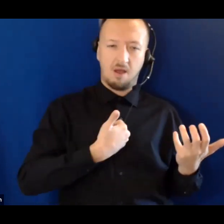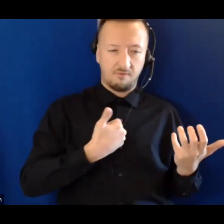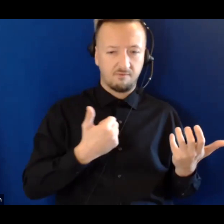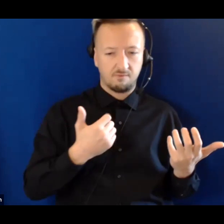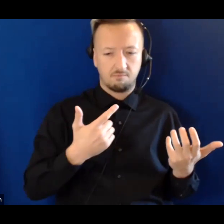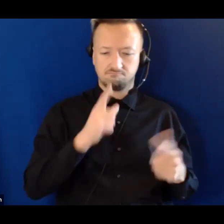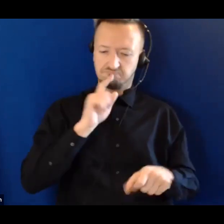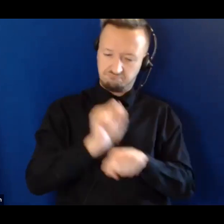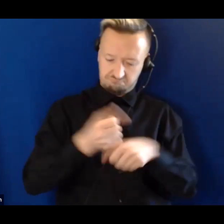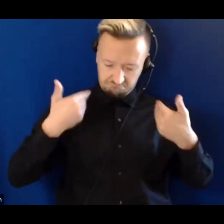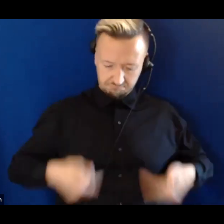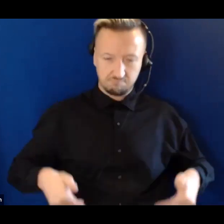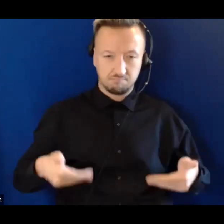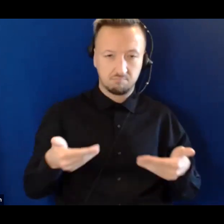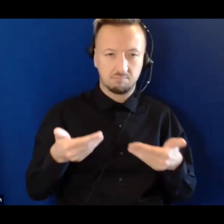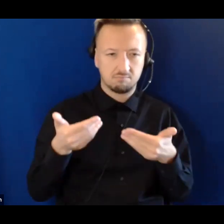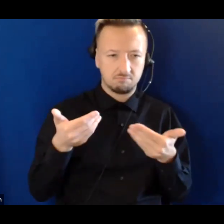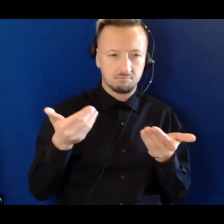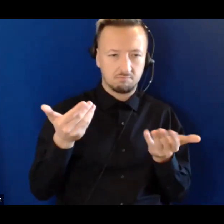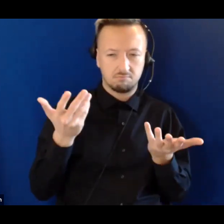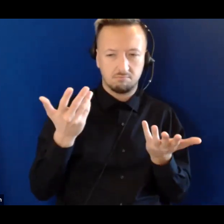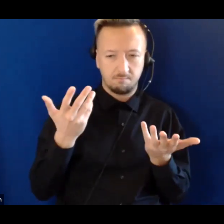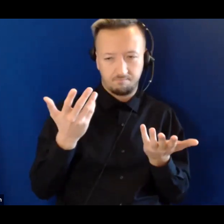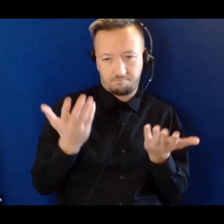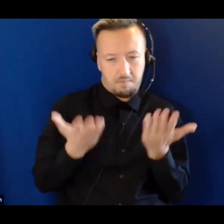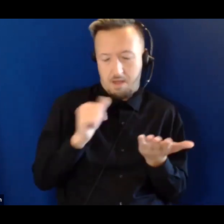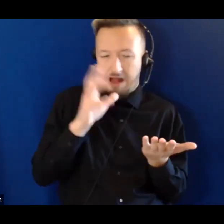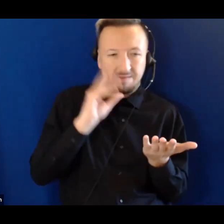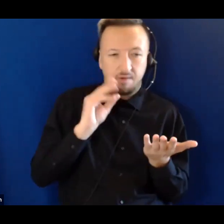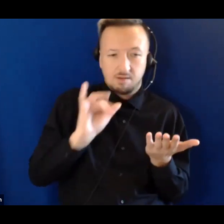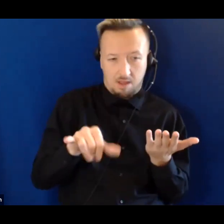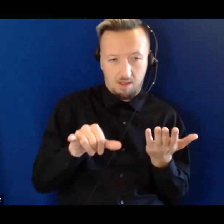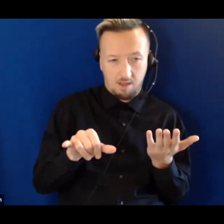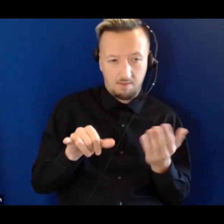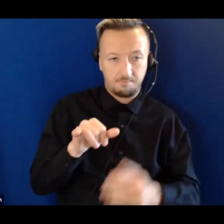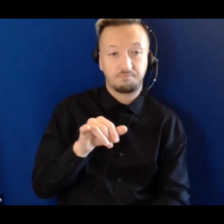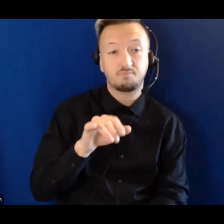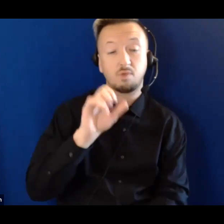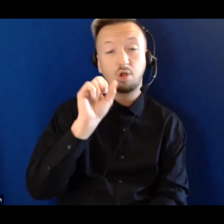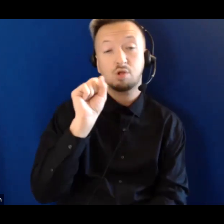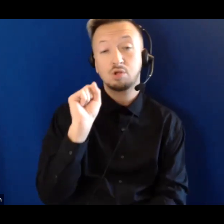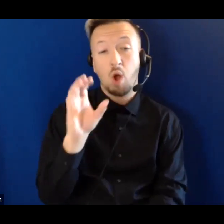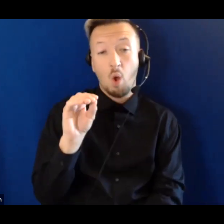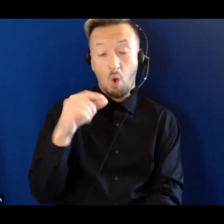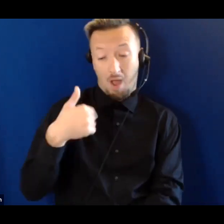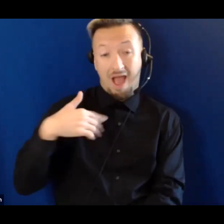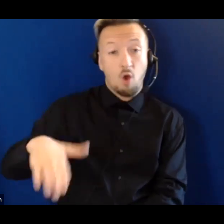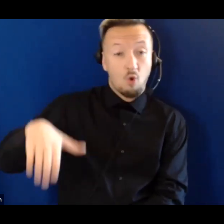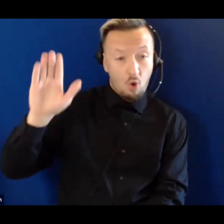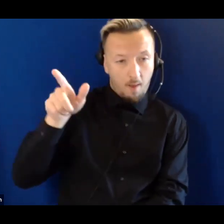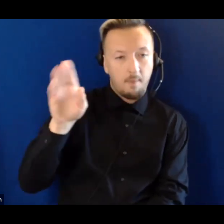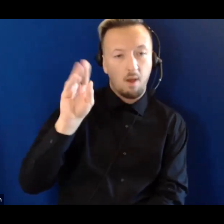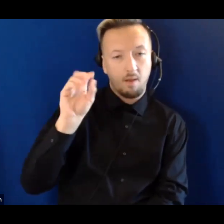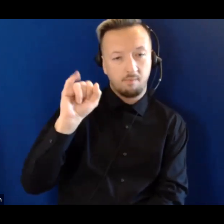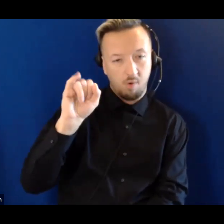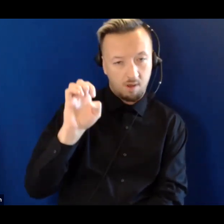may not have experienced someone like myself. So I grew up in Boise, Idaho,